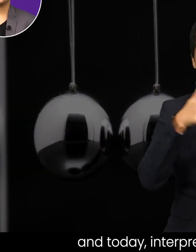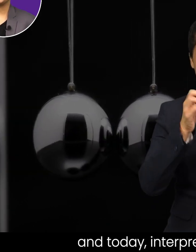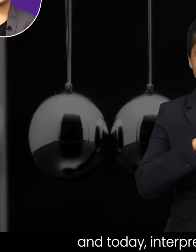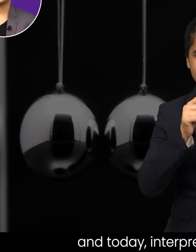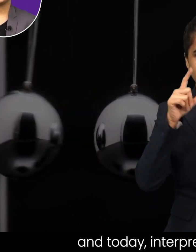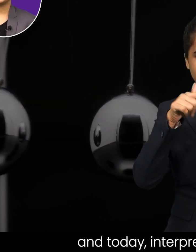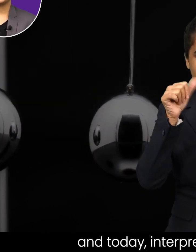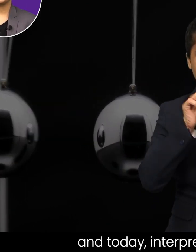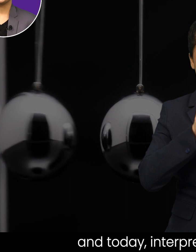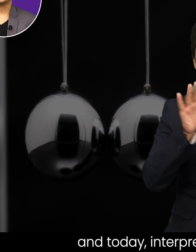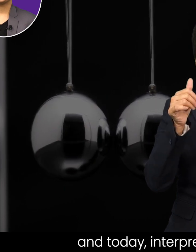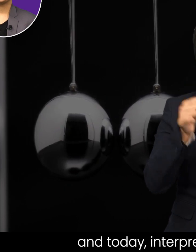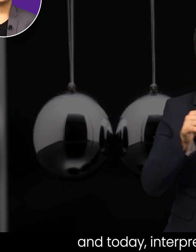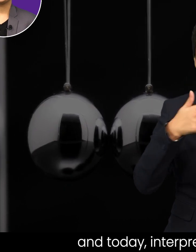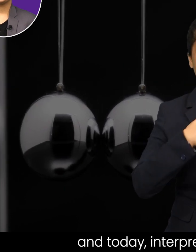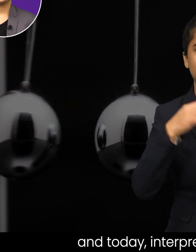Hemalata.